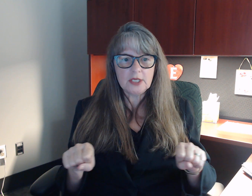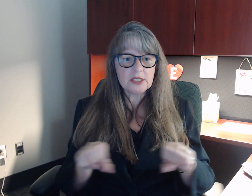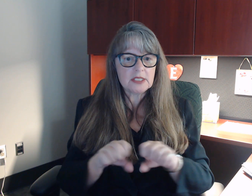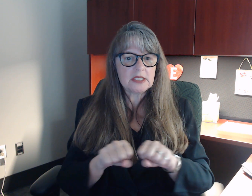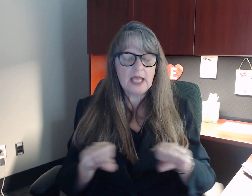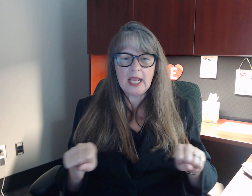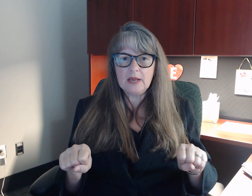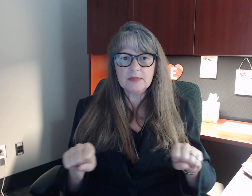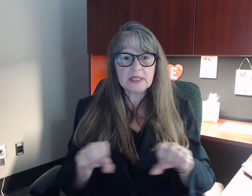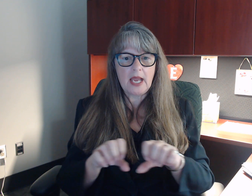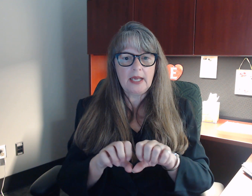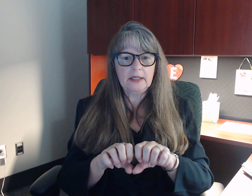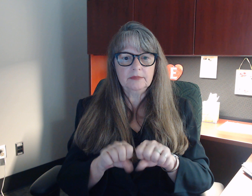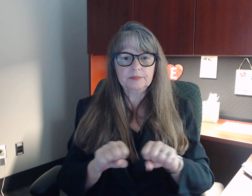the same sign.